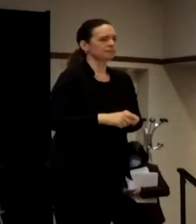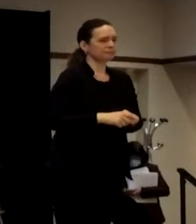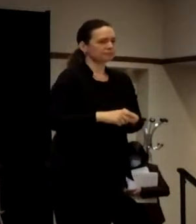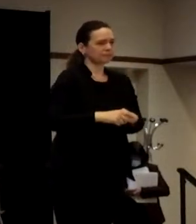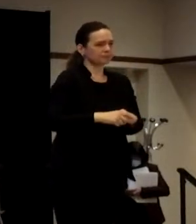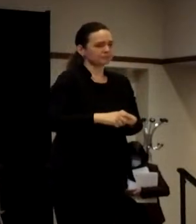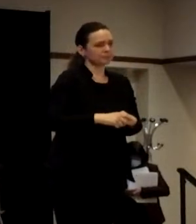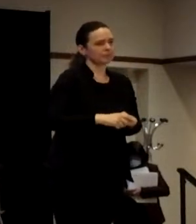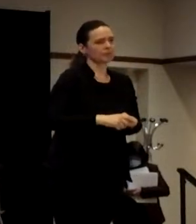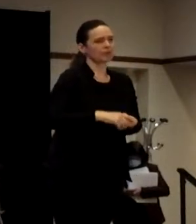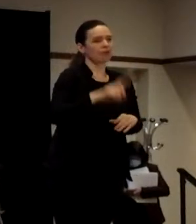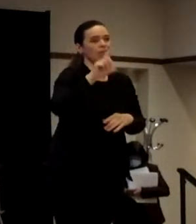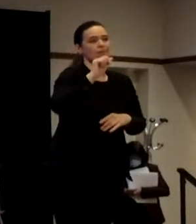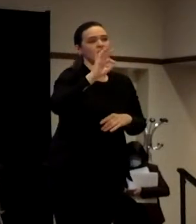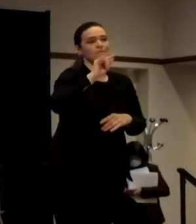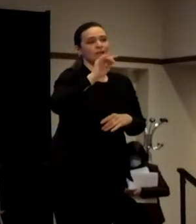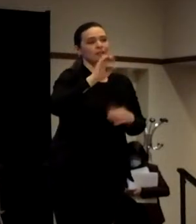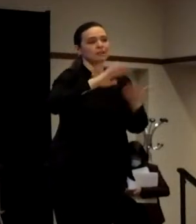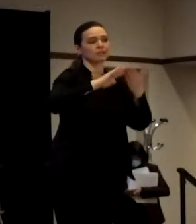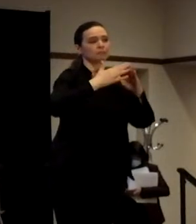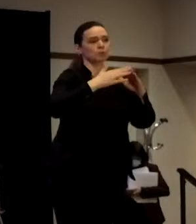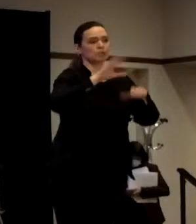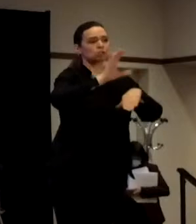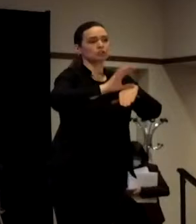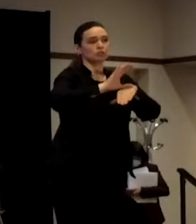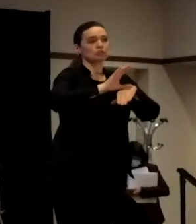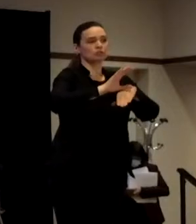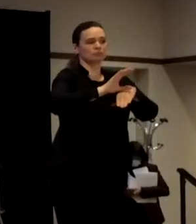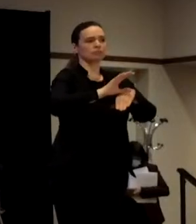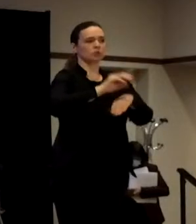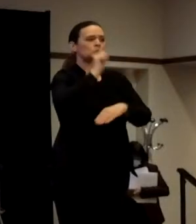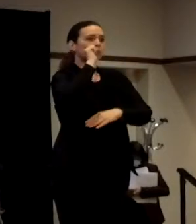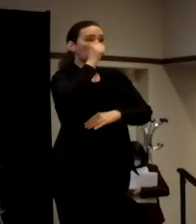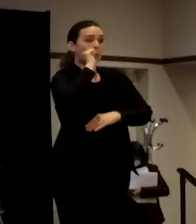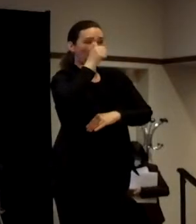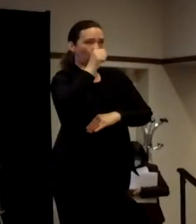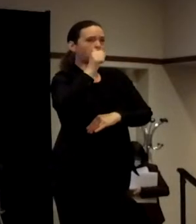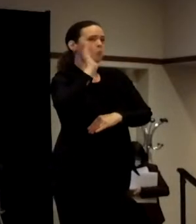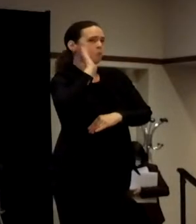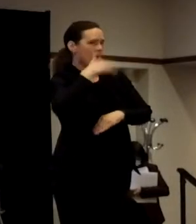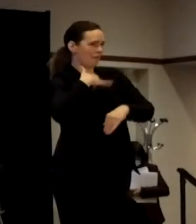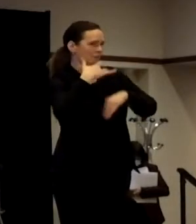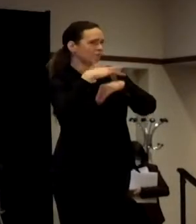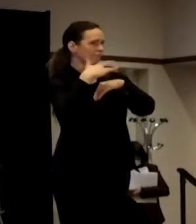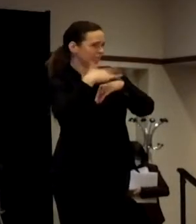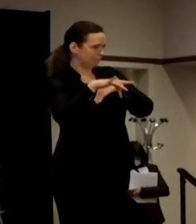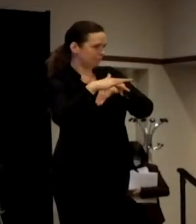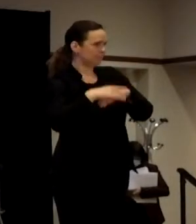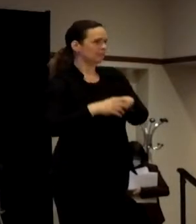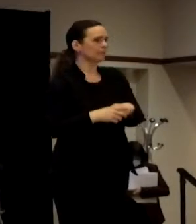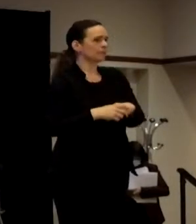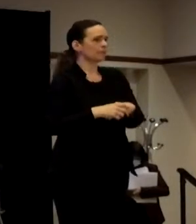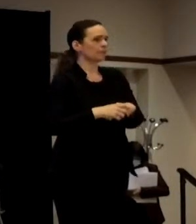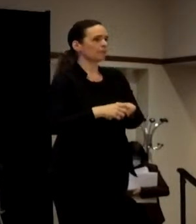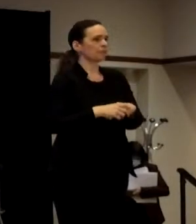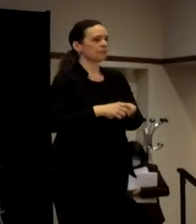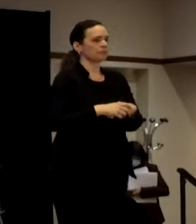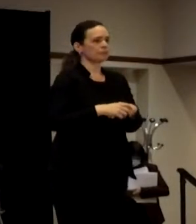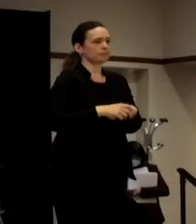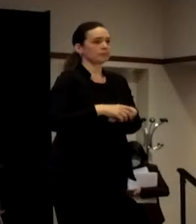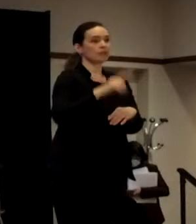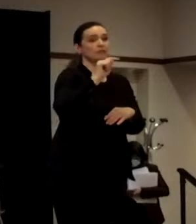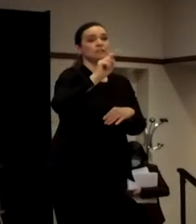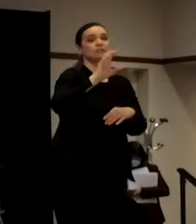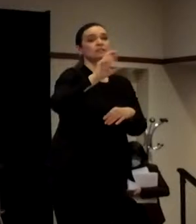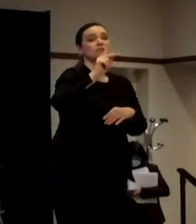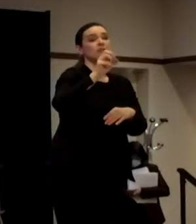Reverend Draper. I want to thank County Legislator Vern Williams, too, for helping out, and certainly our partners at City Hall,